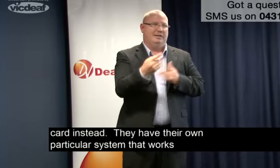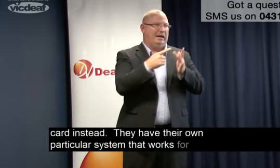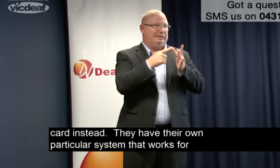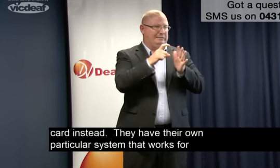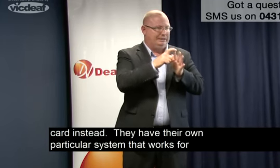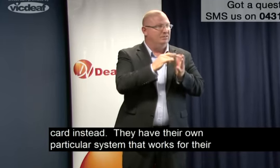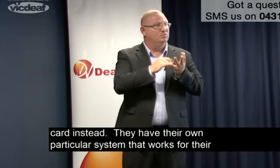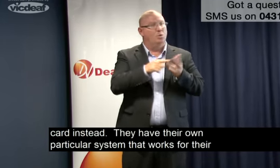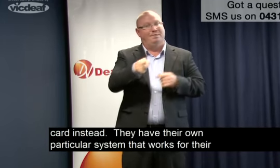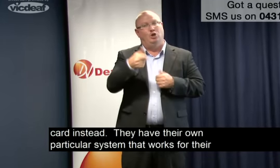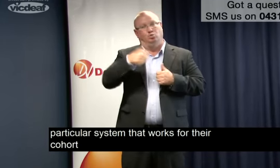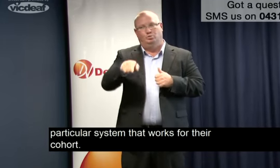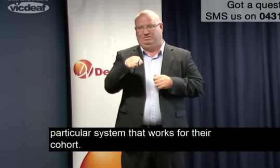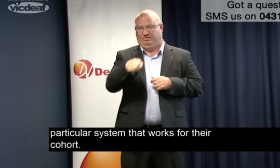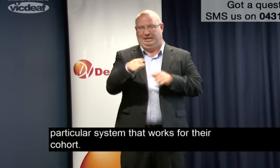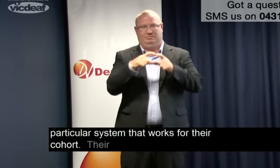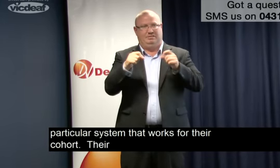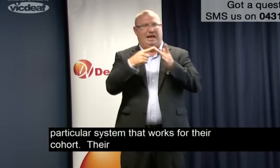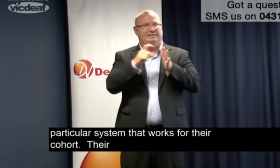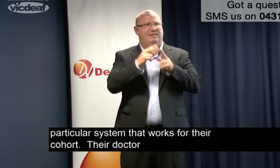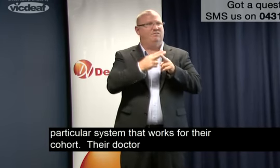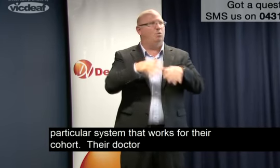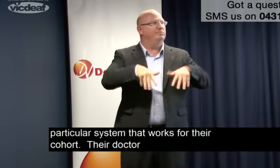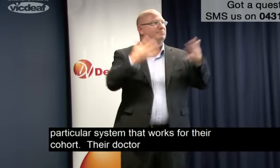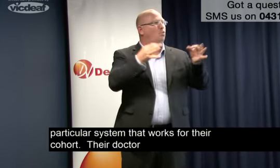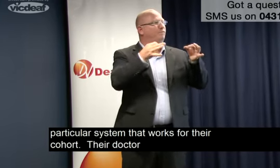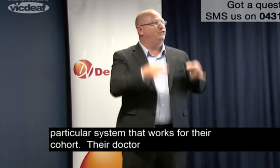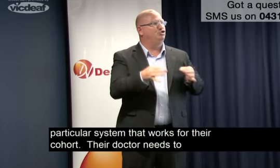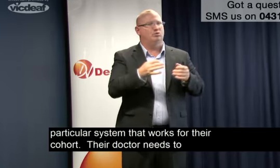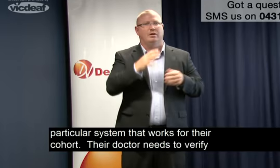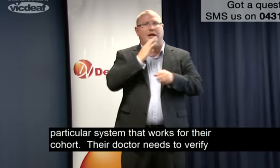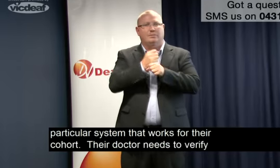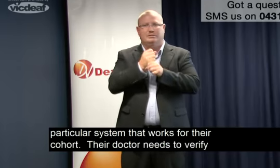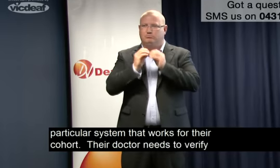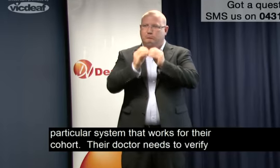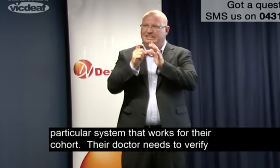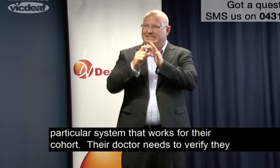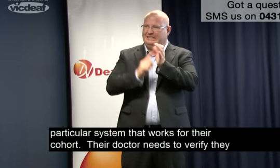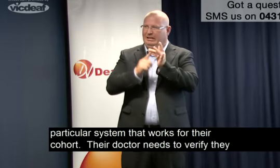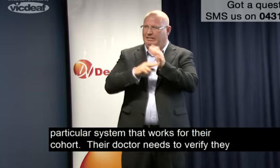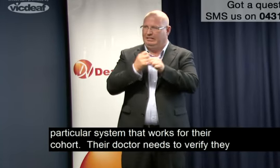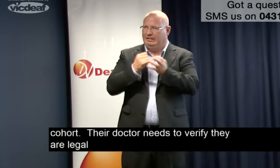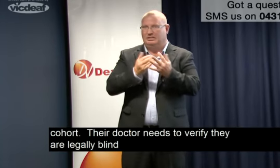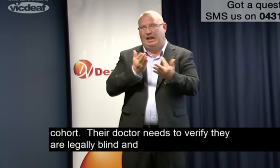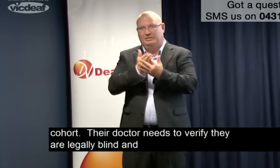to verify they're legally blind and they're provided with an ID number, and that card is used for any official government